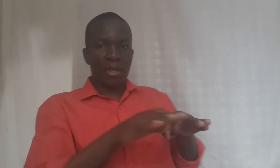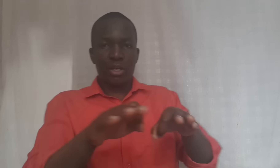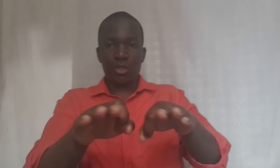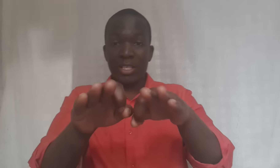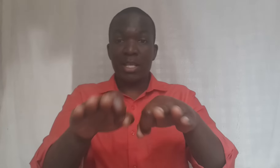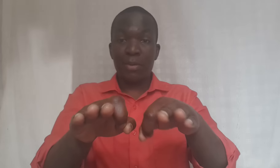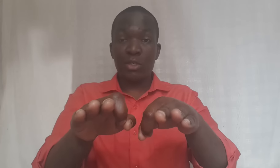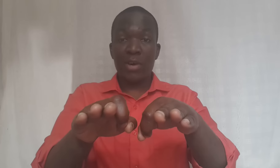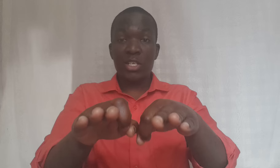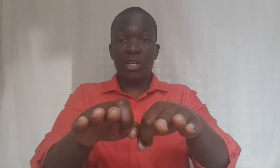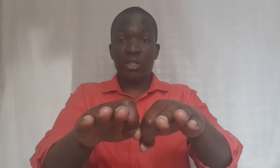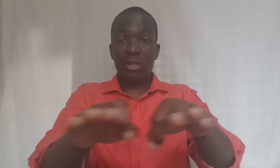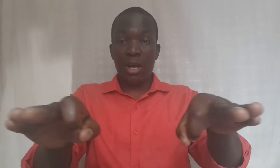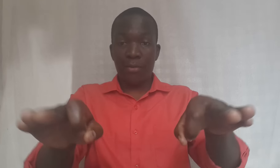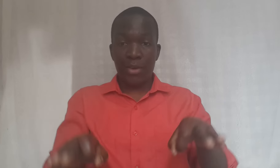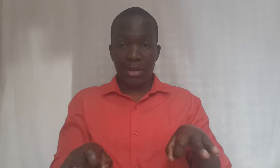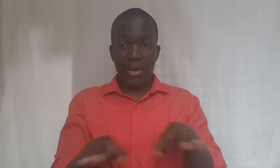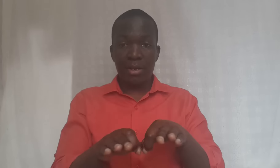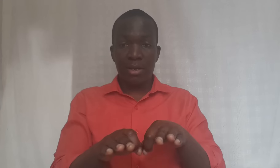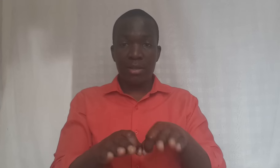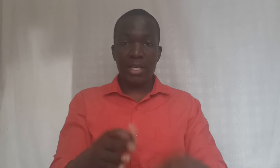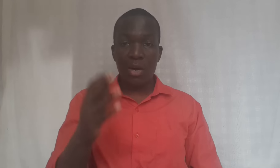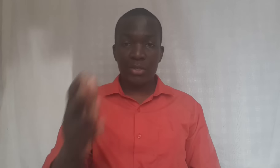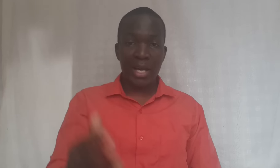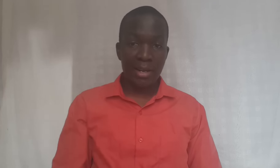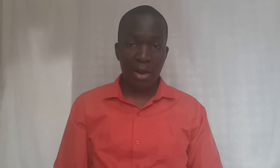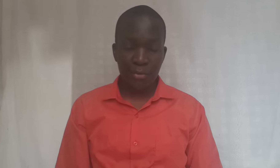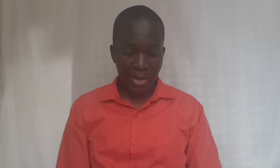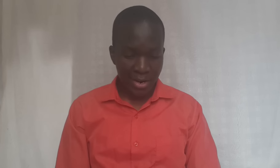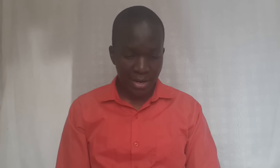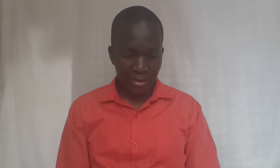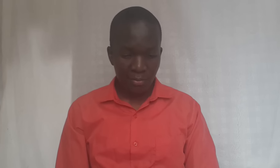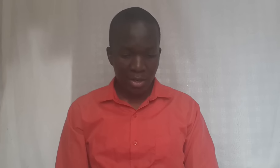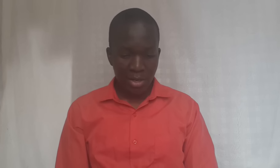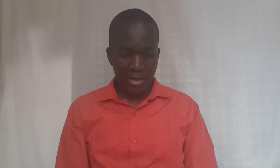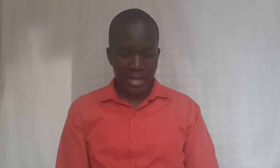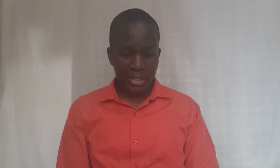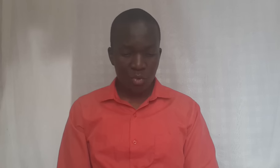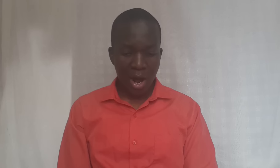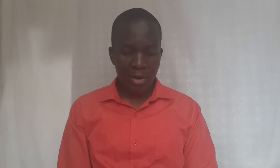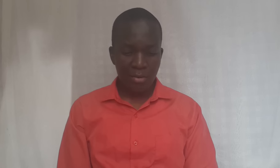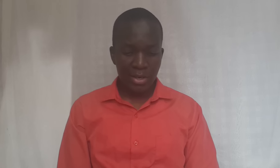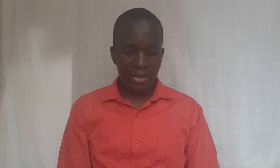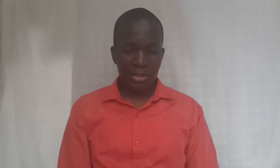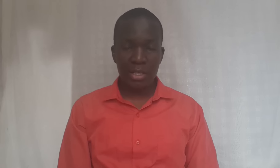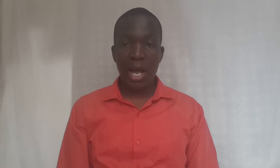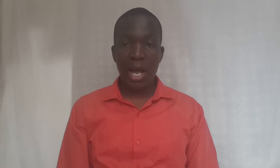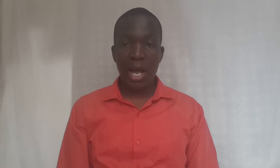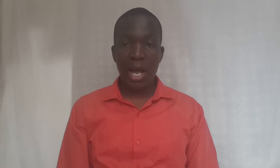So this is the place of articulation, a field. That's how we sign a field. The next one is a